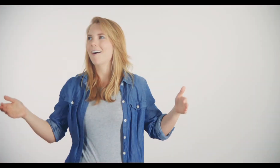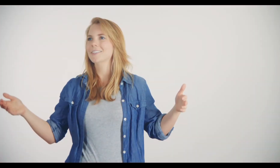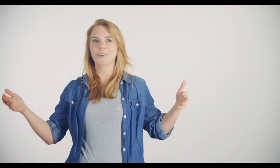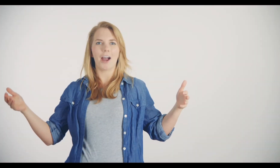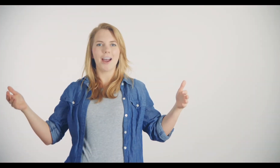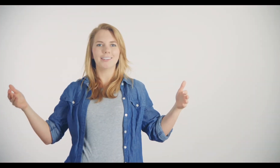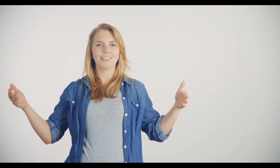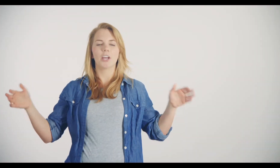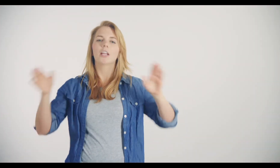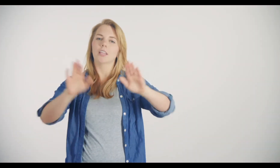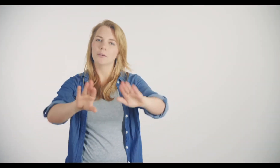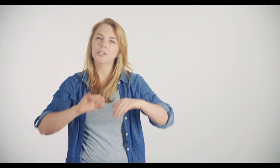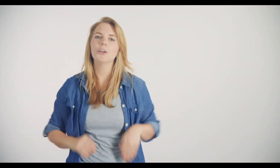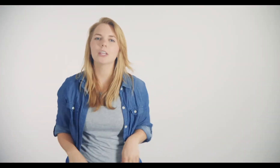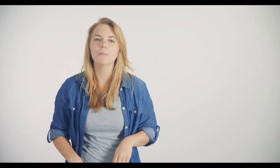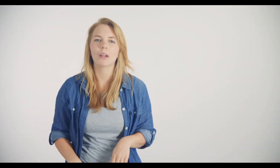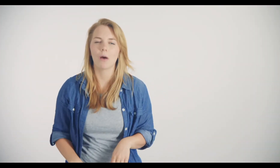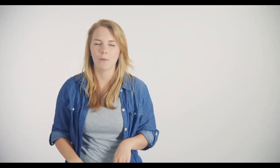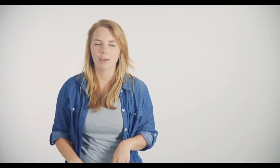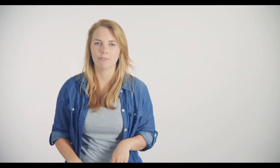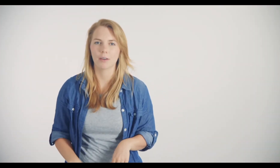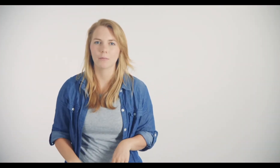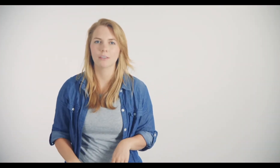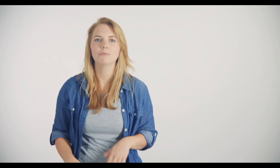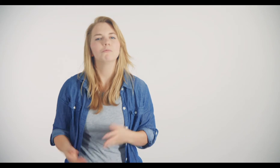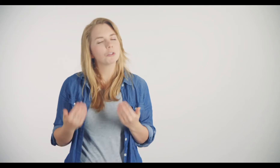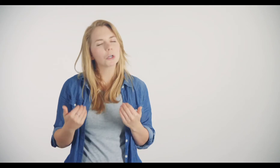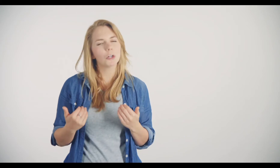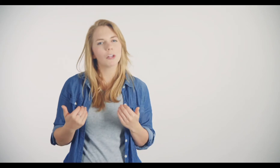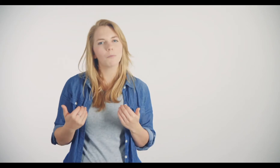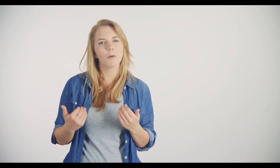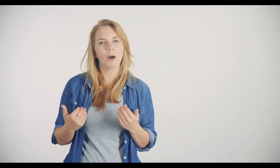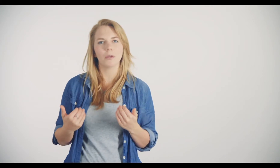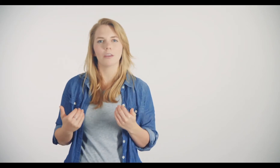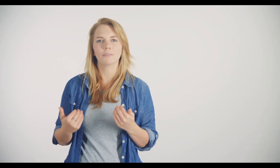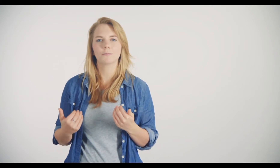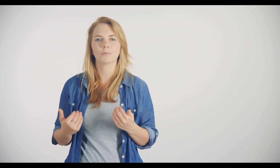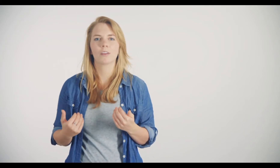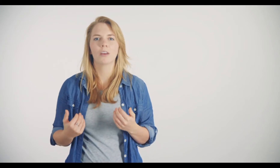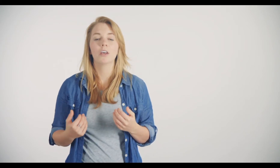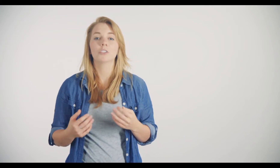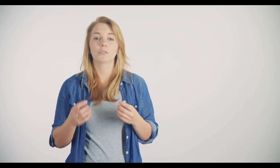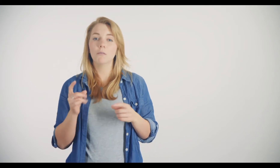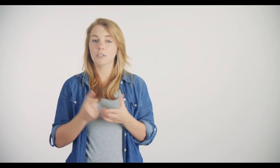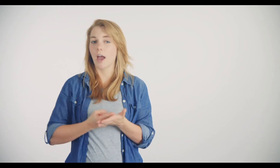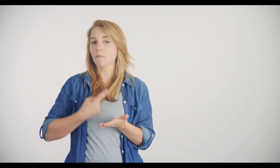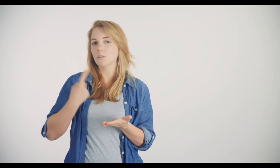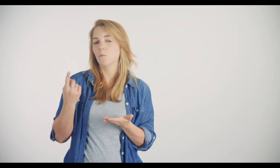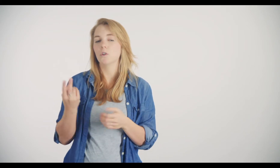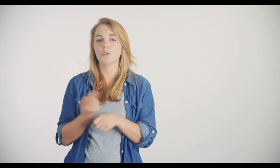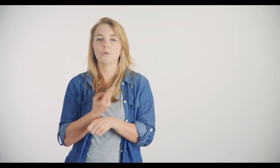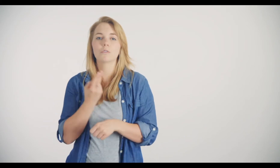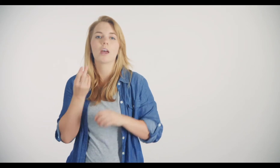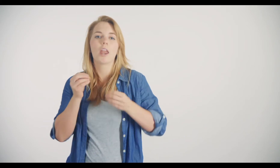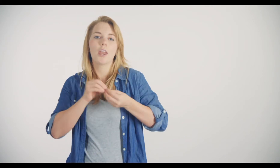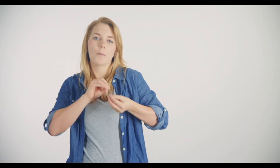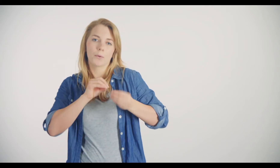Awesome, guys. Let me tell you a little bit about my family so you can learn a little more about me. So sometimes we use